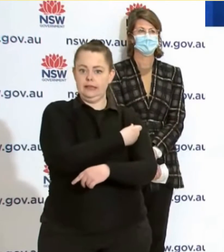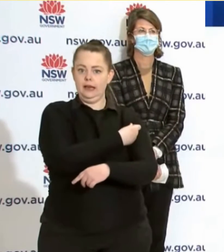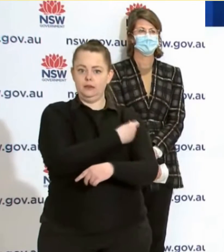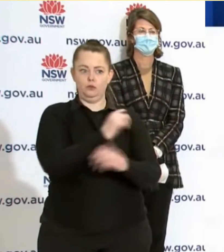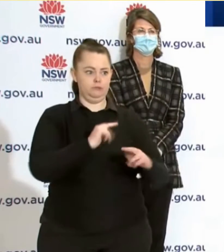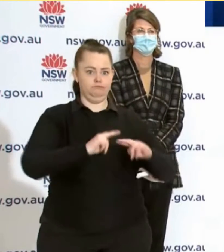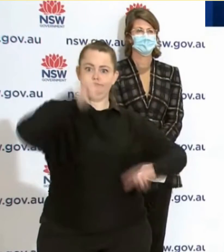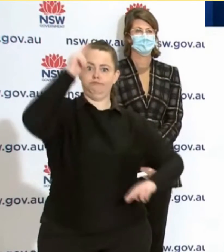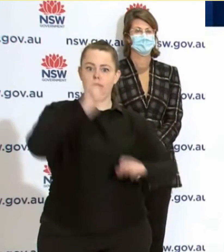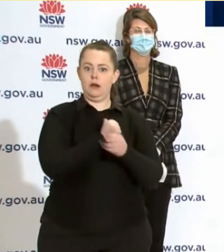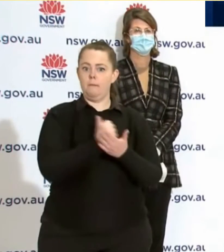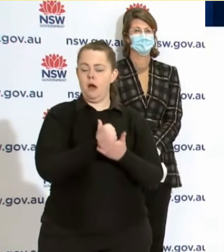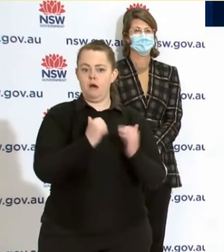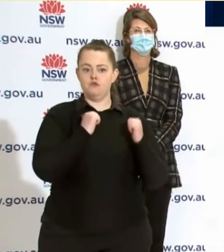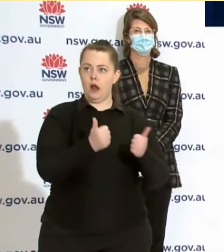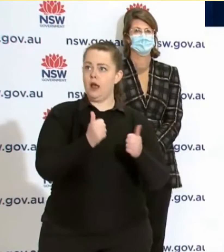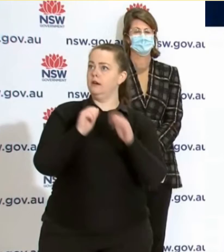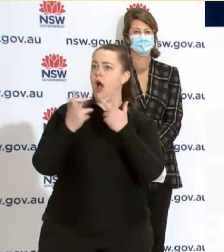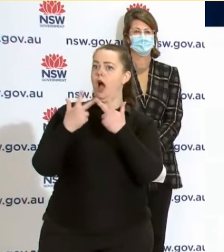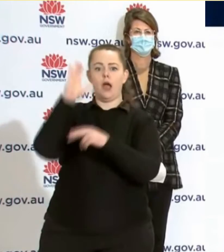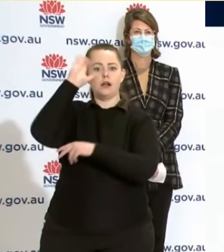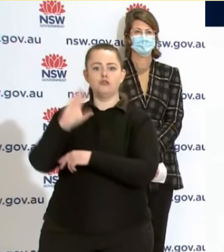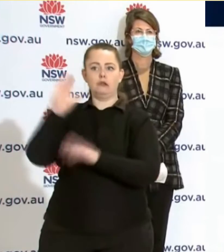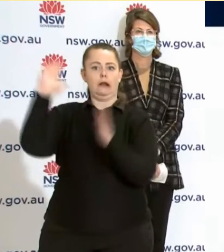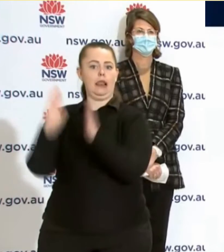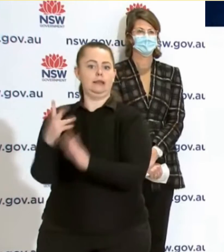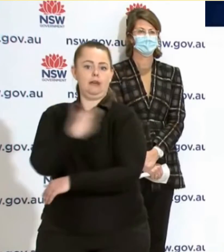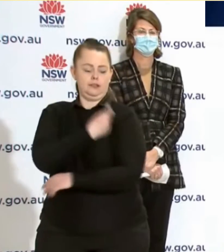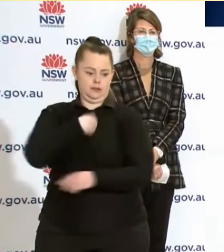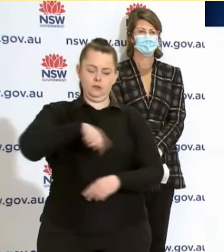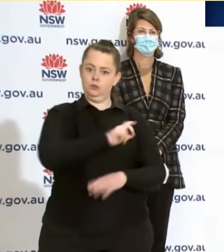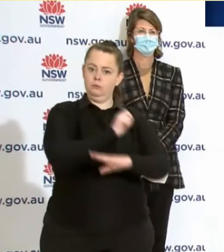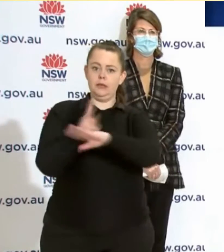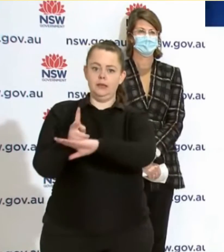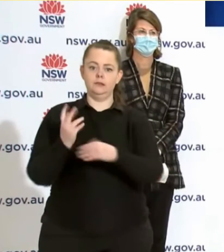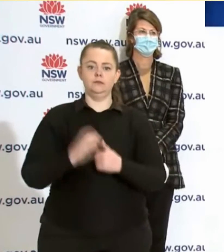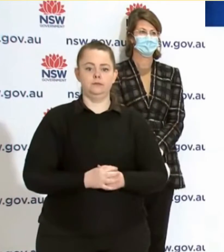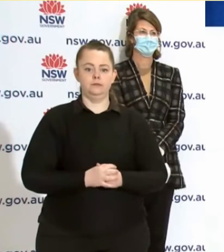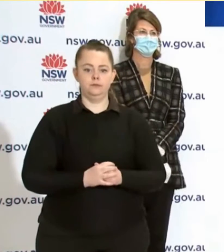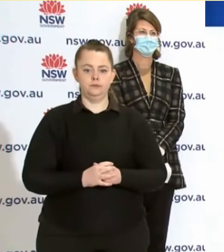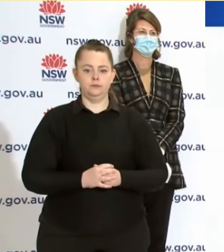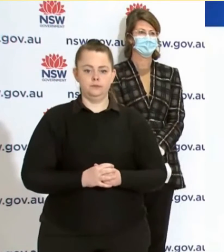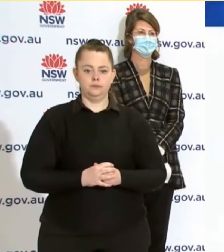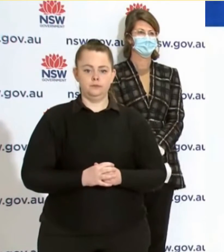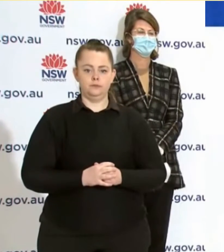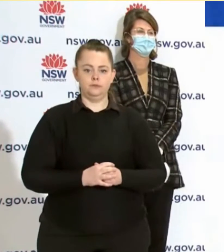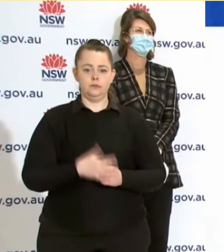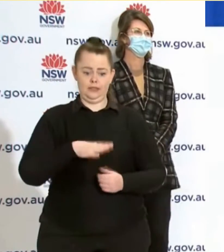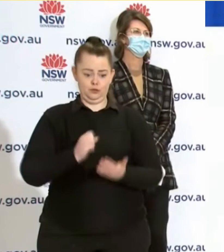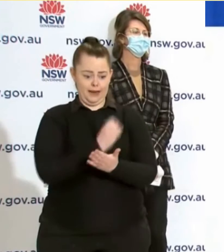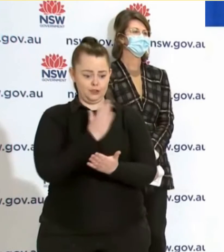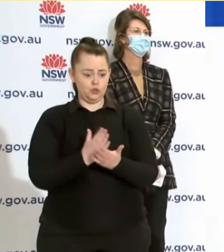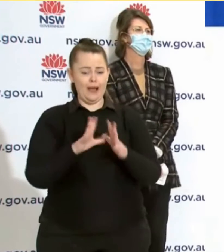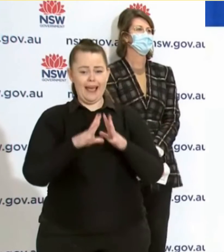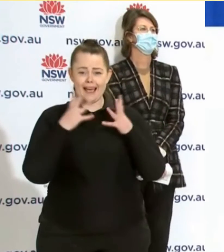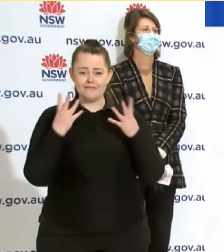proud of and something that we believe will give us extra protection. So we're very keen to make sure that we do everything in a safe